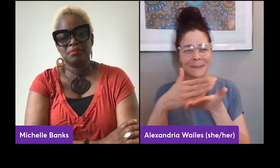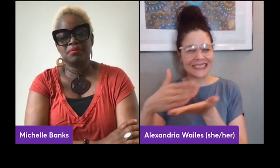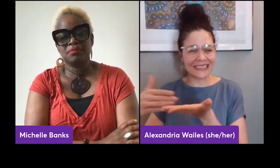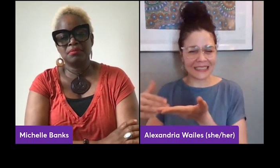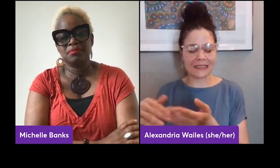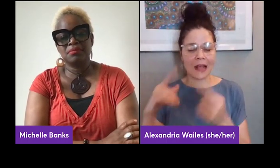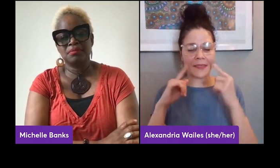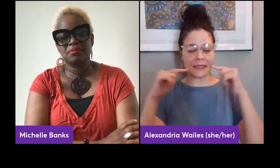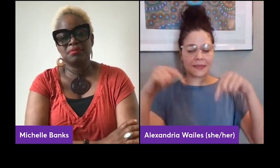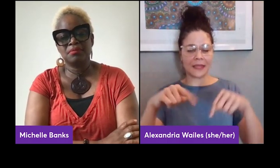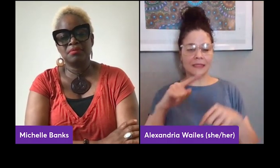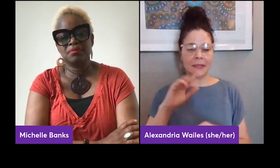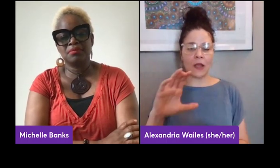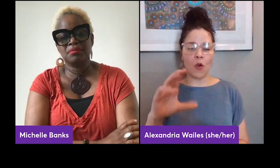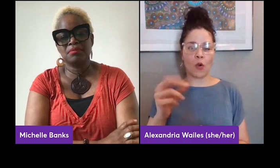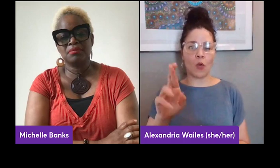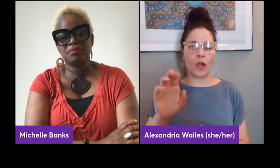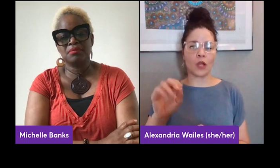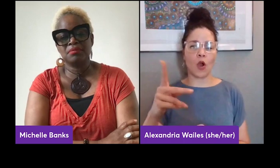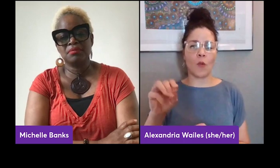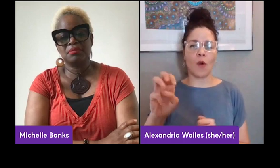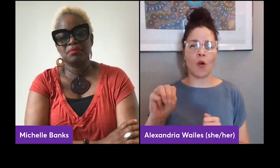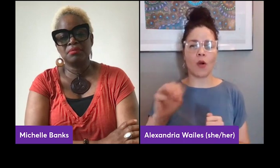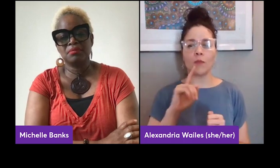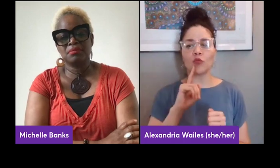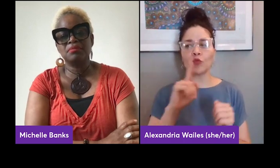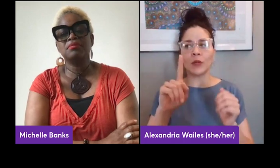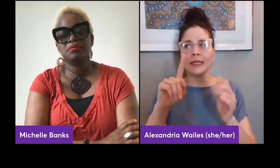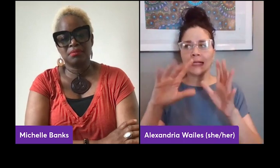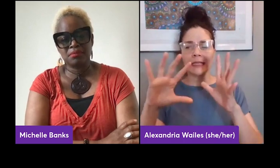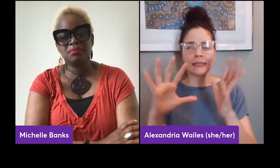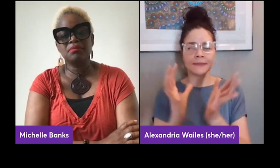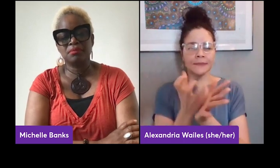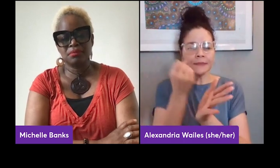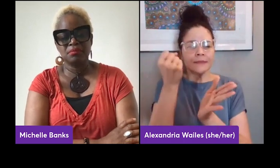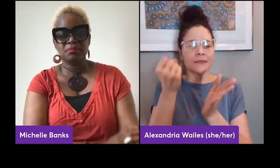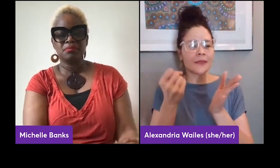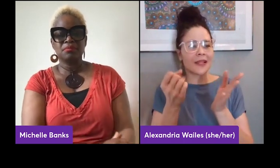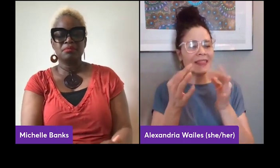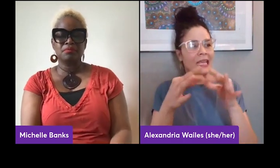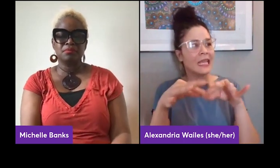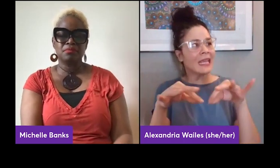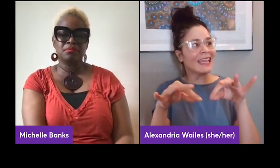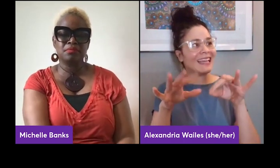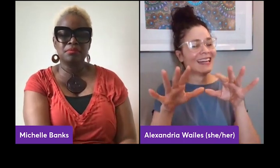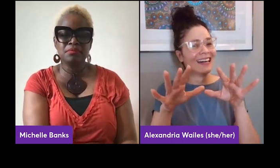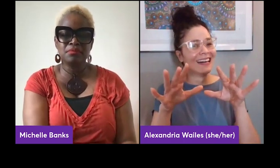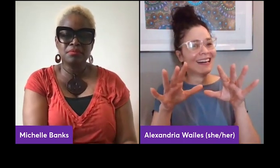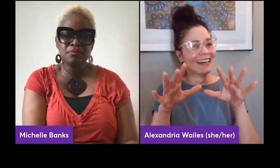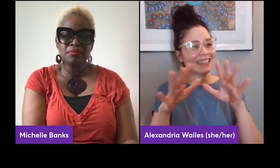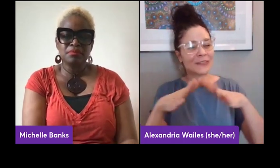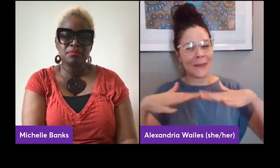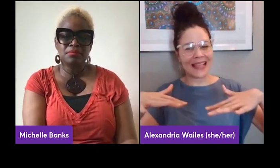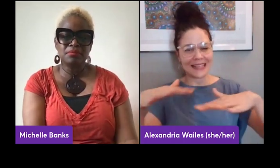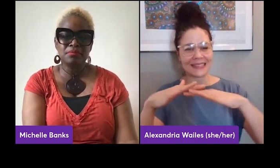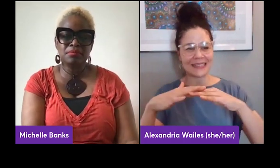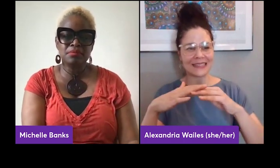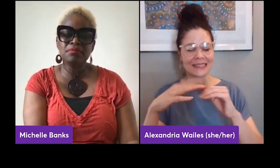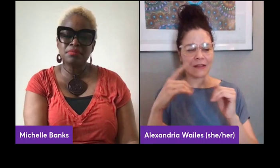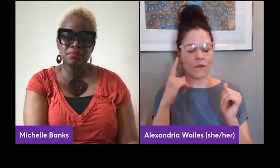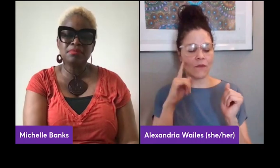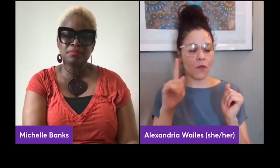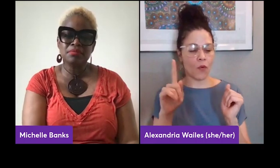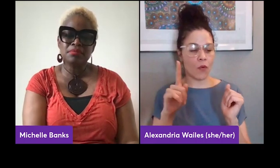but I think this choreopoem offers us the opportunity to